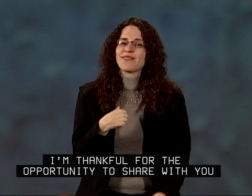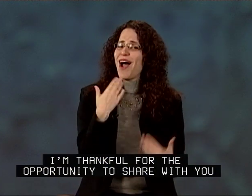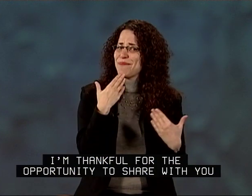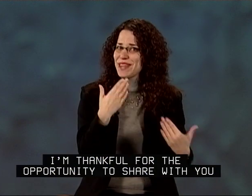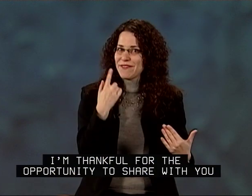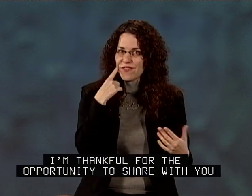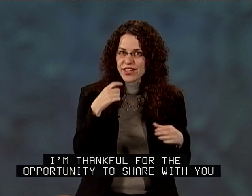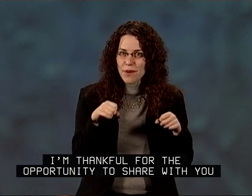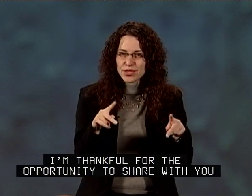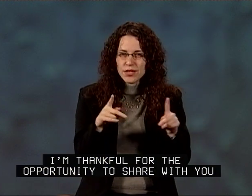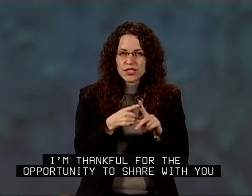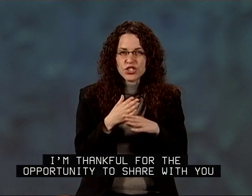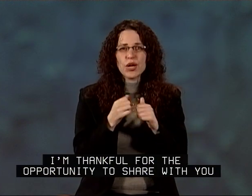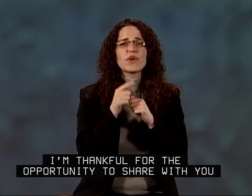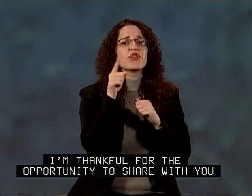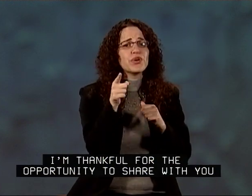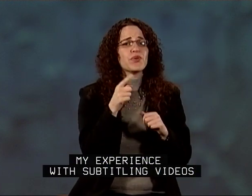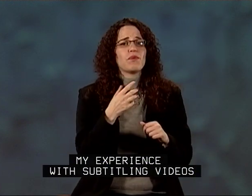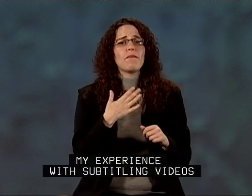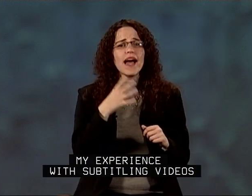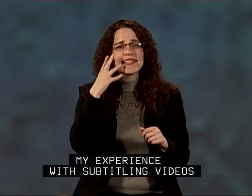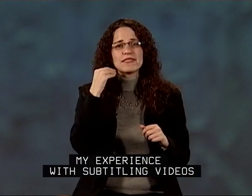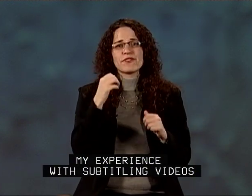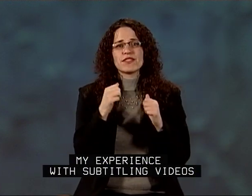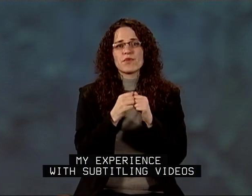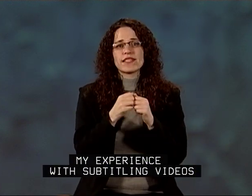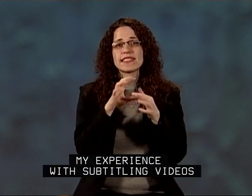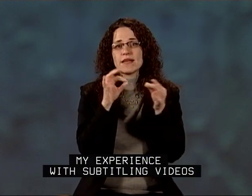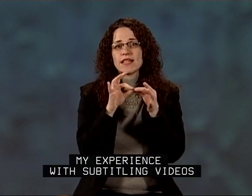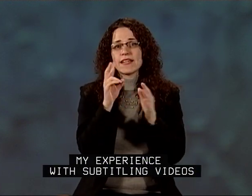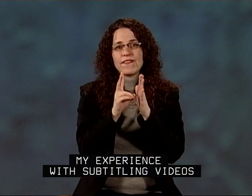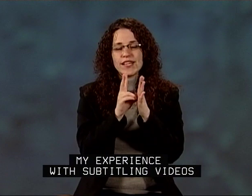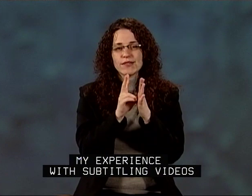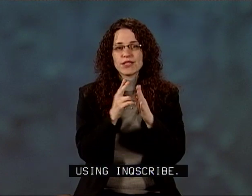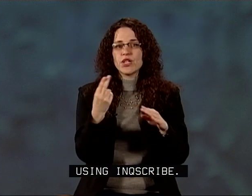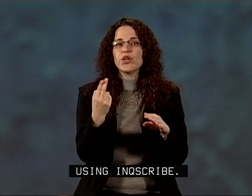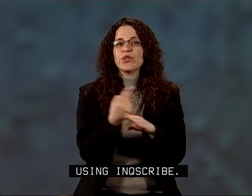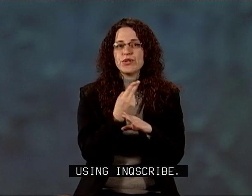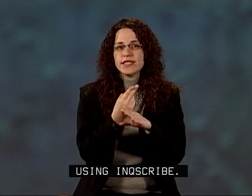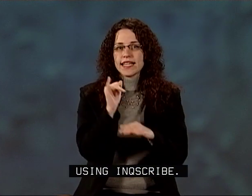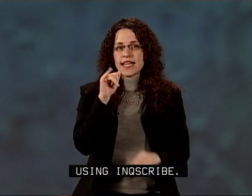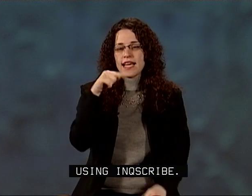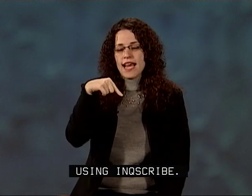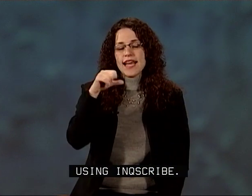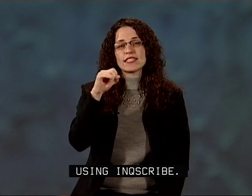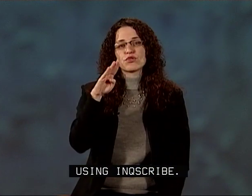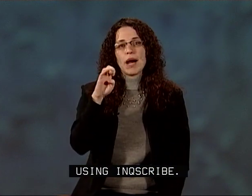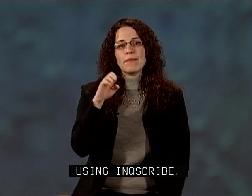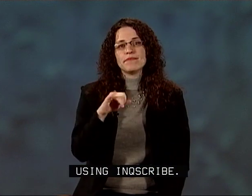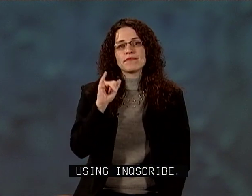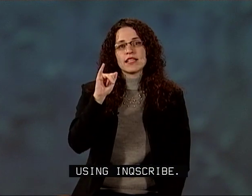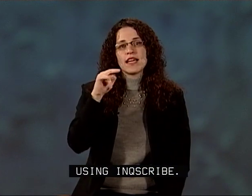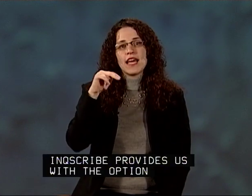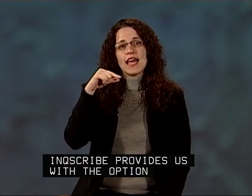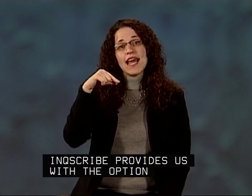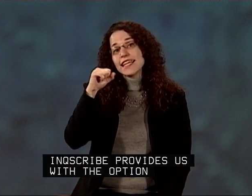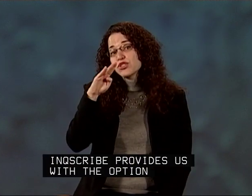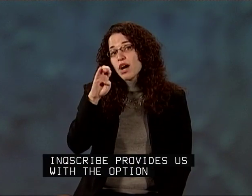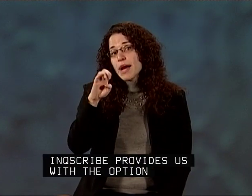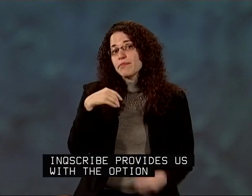I'm thankful for the opportunity to share with you my experience with subtitling videos using InkScribe. InkScribe